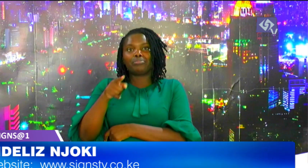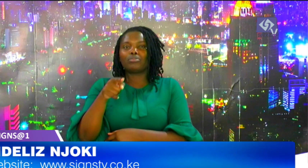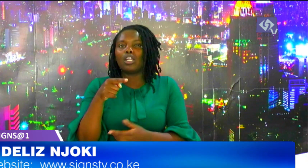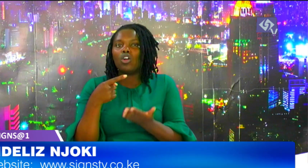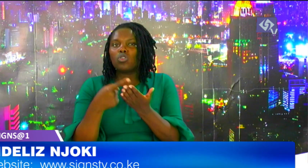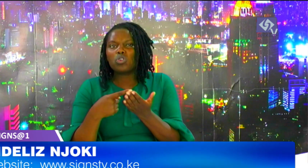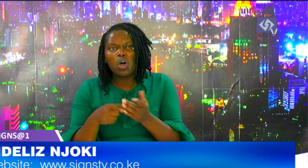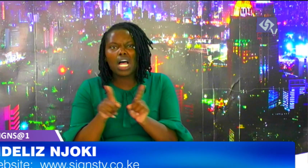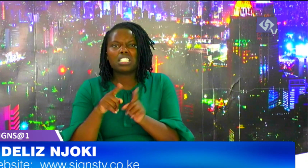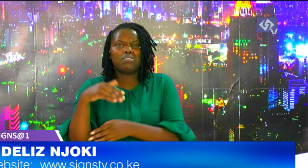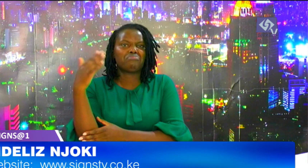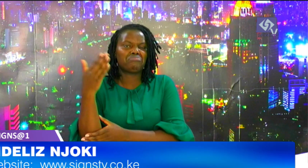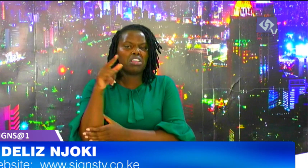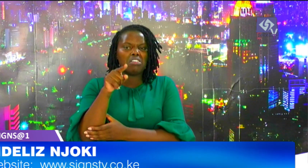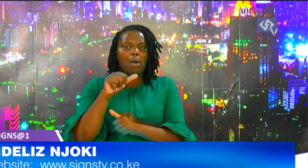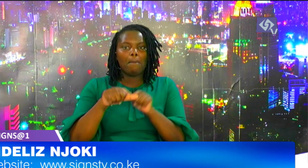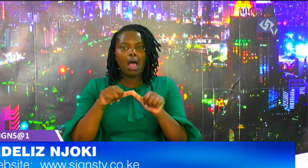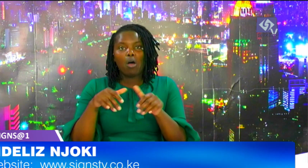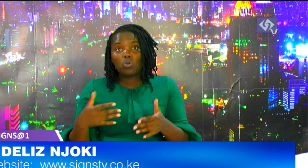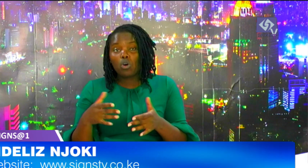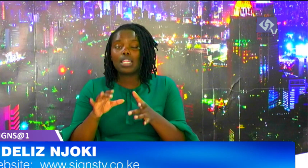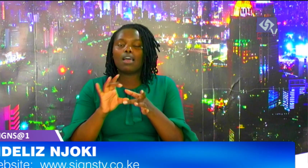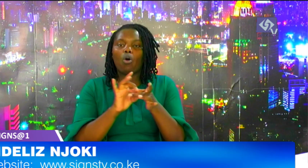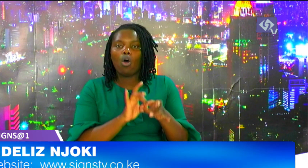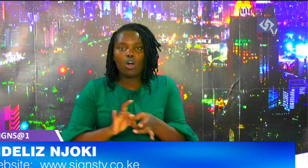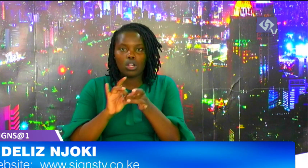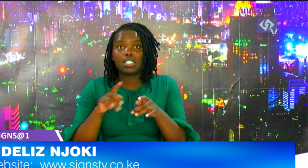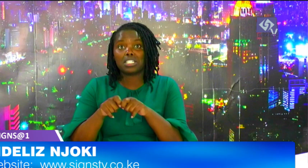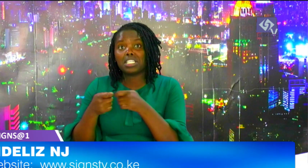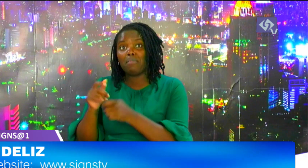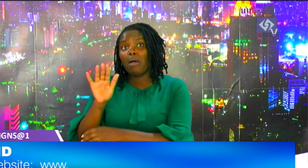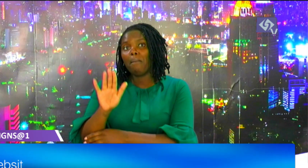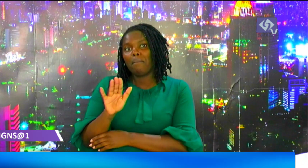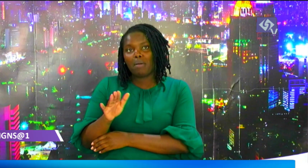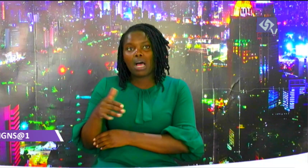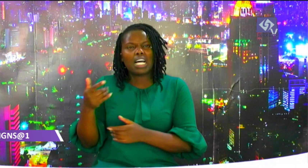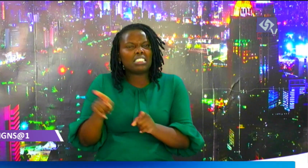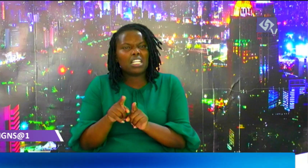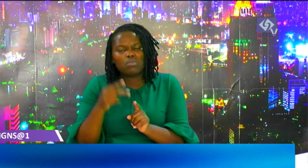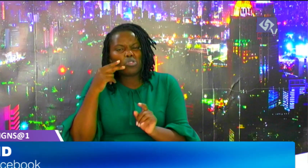Azimio coalitions presenting the agenda items for consideration.